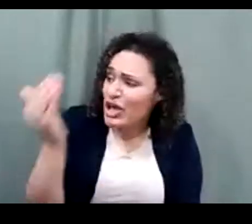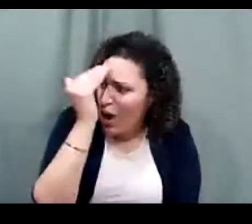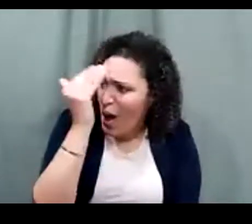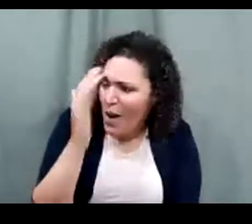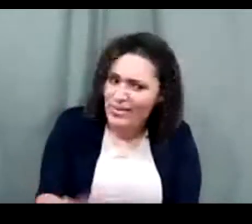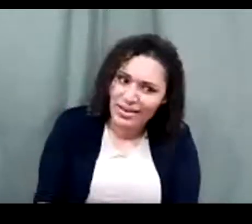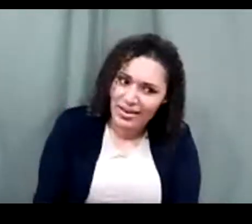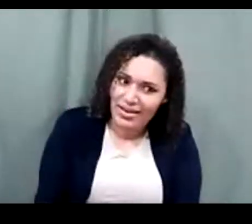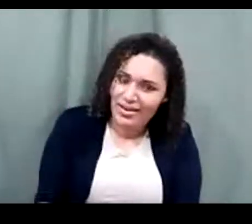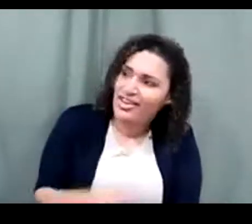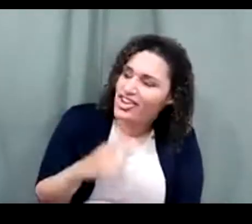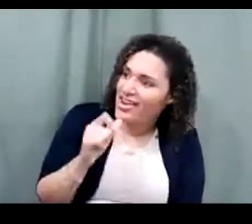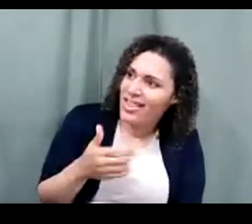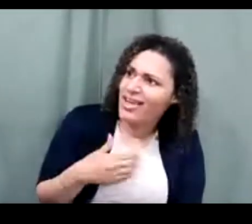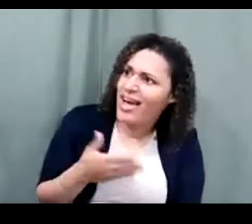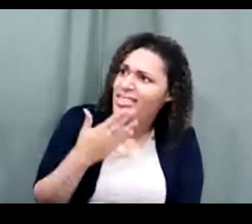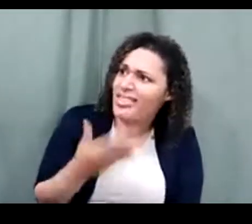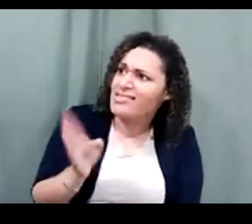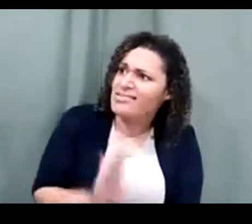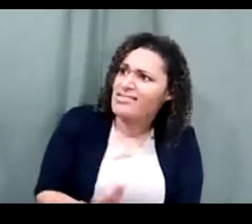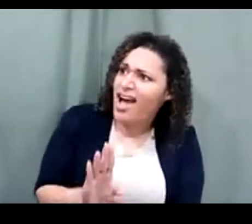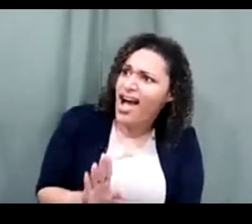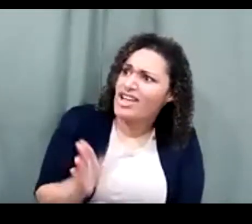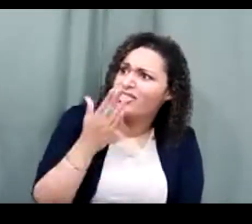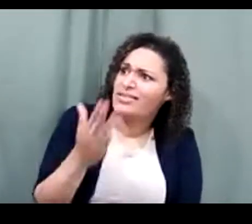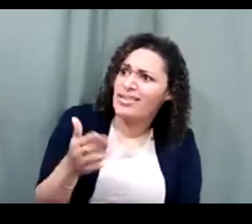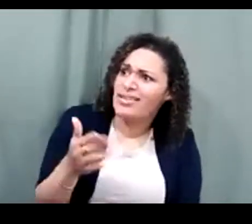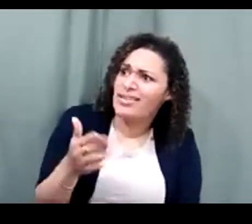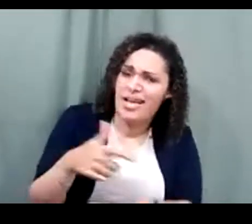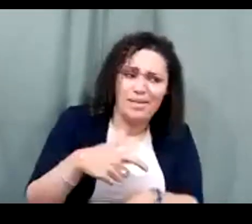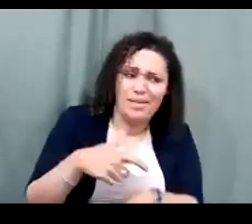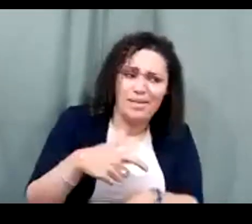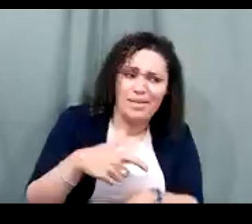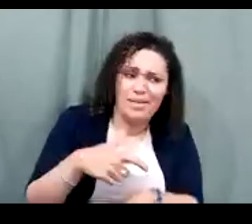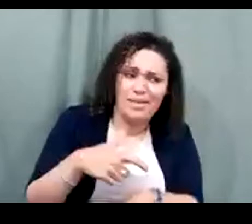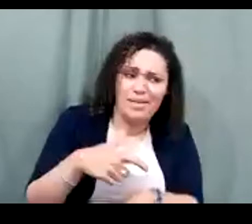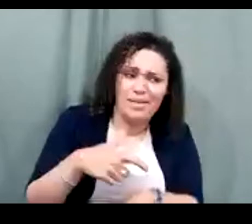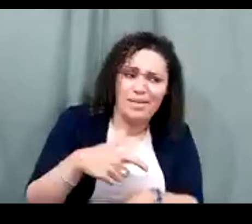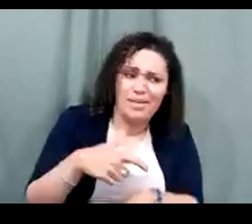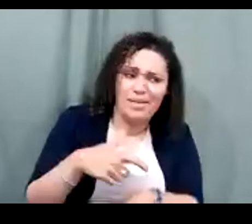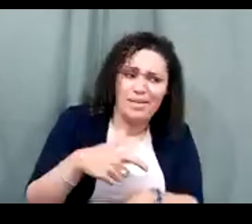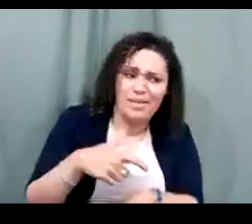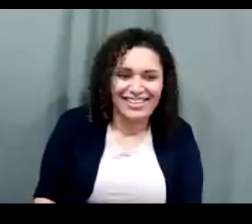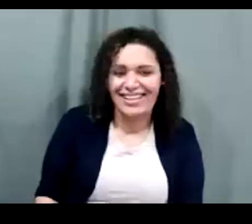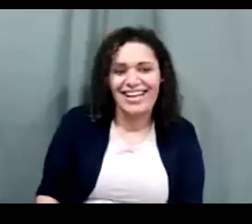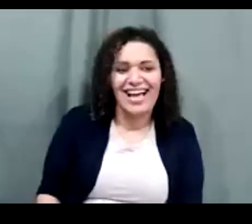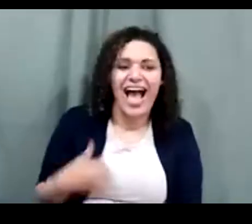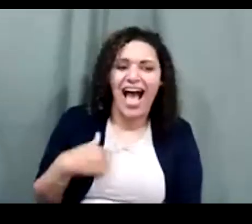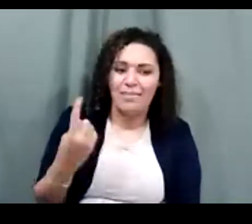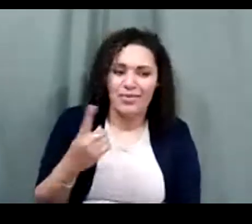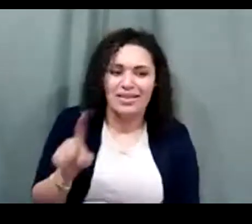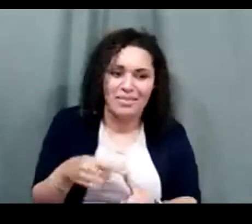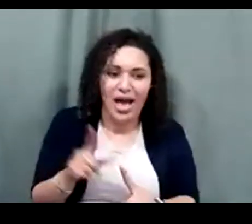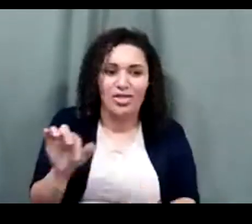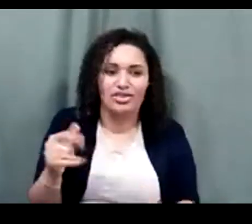God. About time. All right. You finally took the hint. I know. I'm always about logistics. So